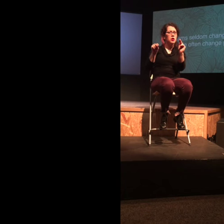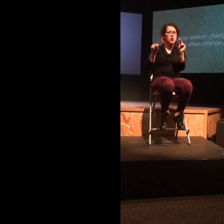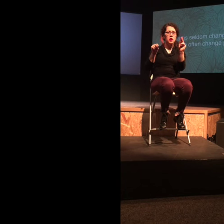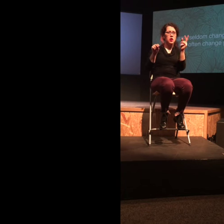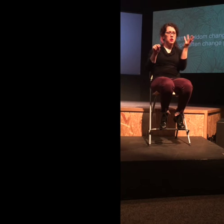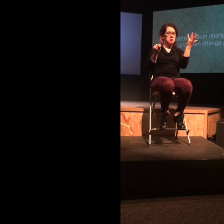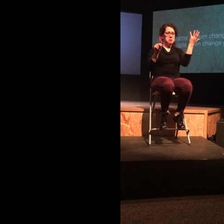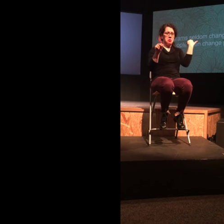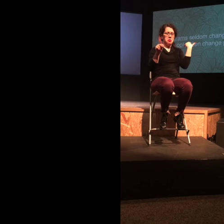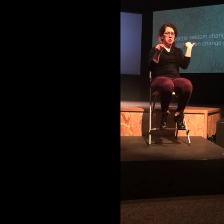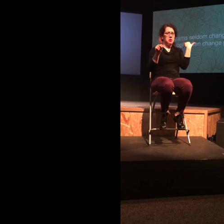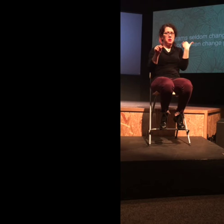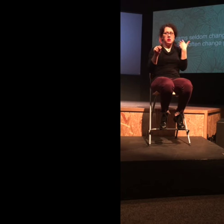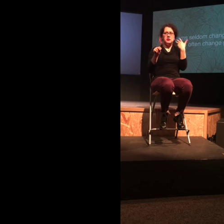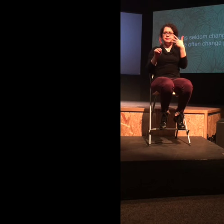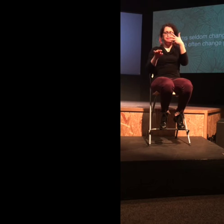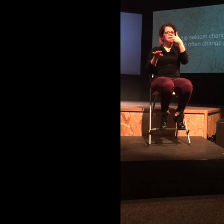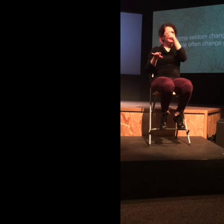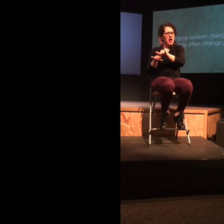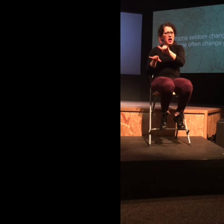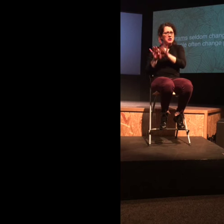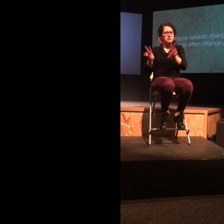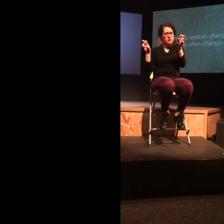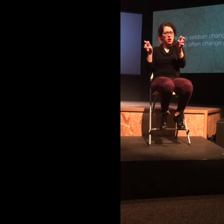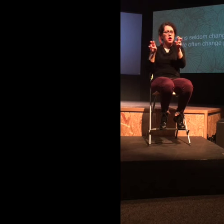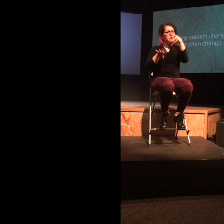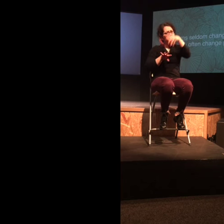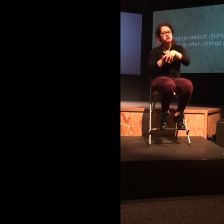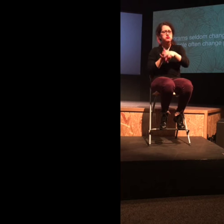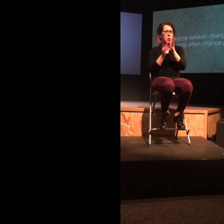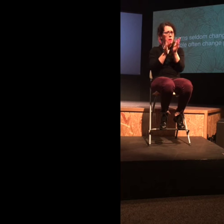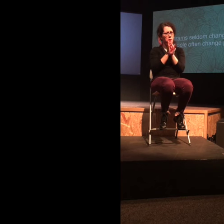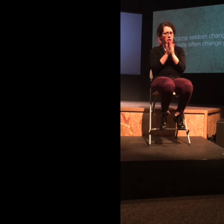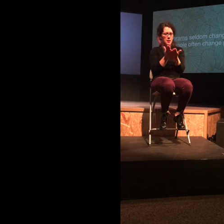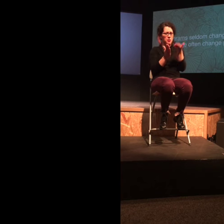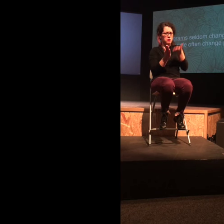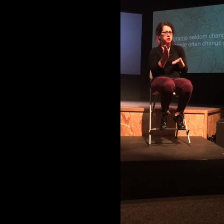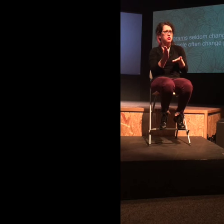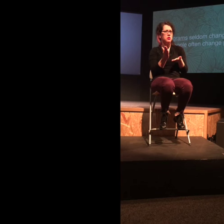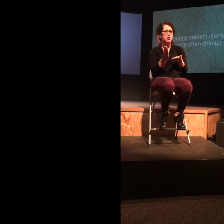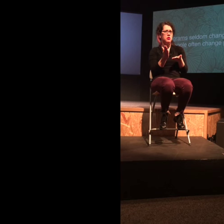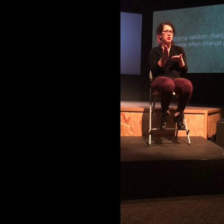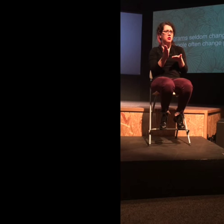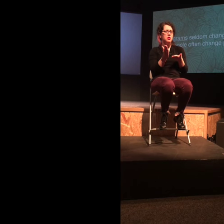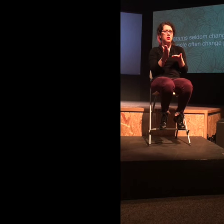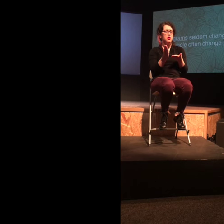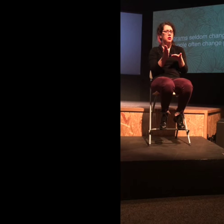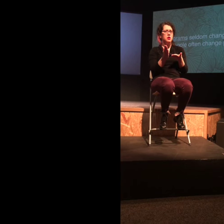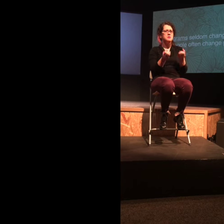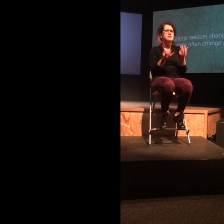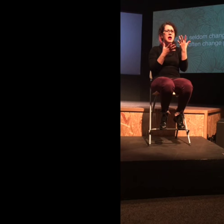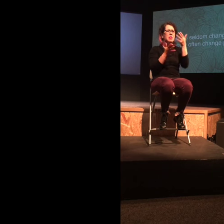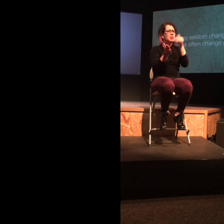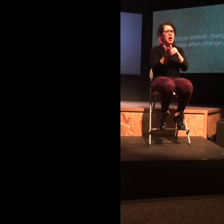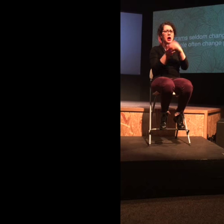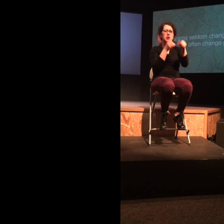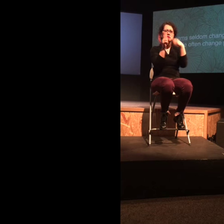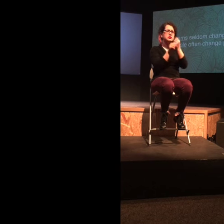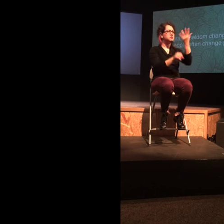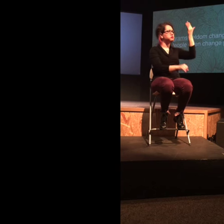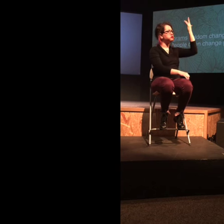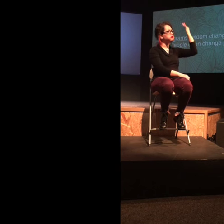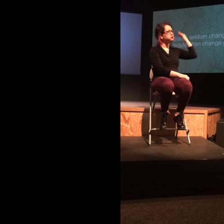deeply biblical, intrinsic to the Bible, all thousands and thousands of years ago, long